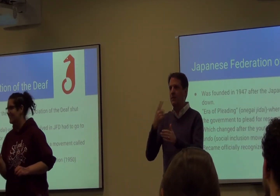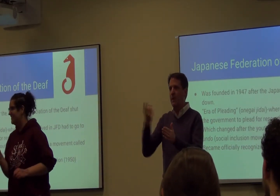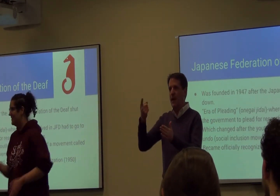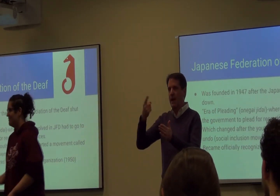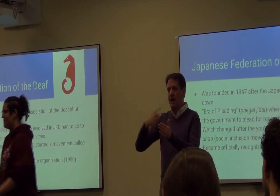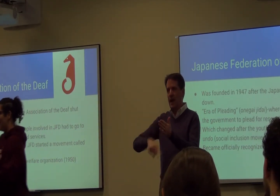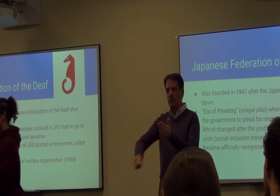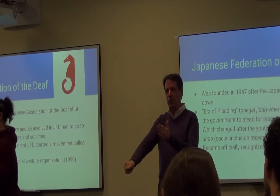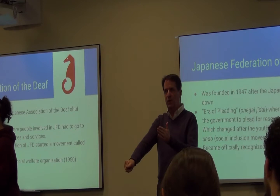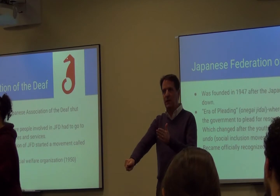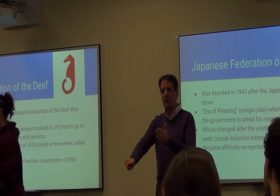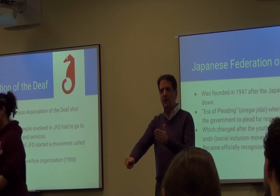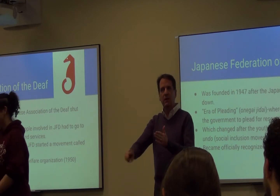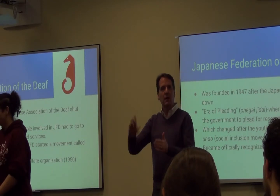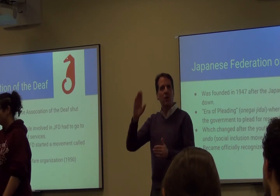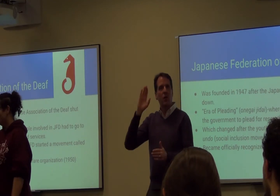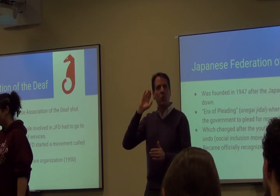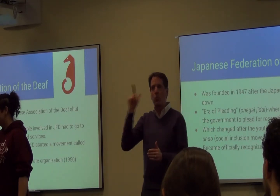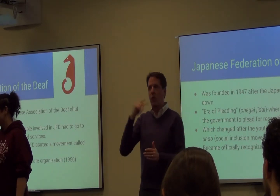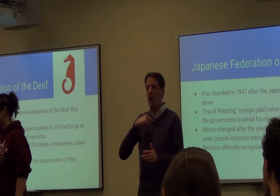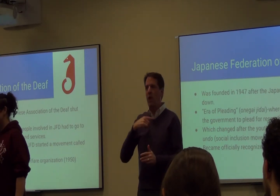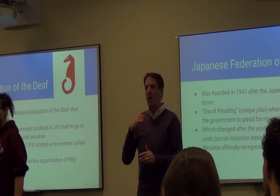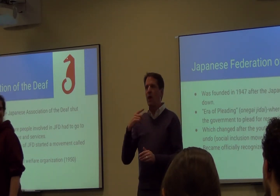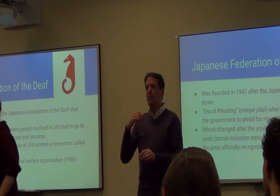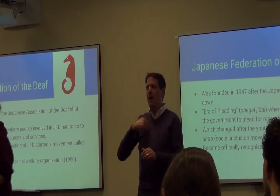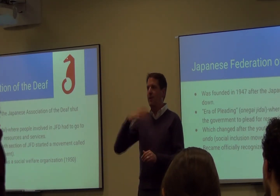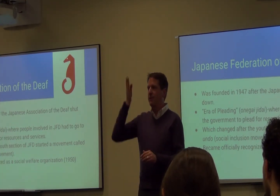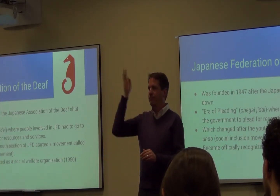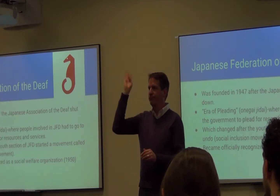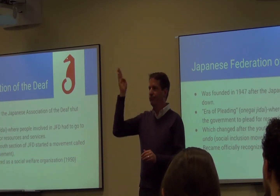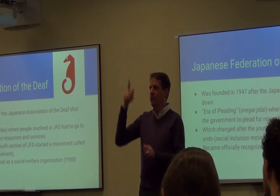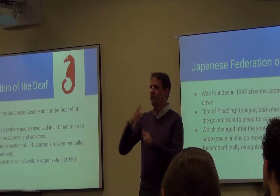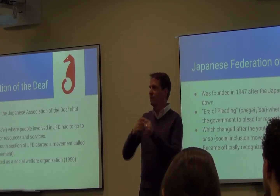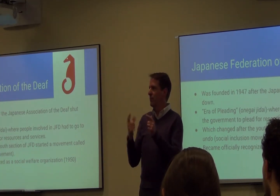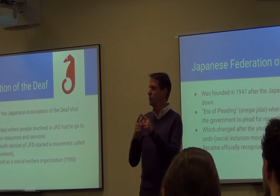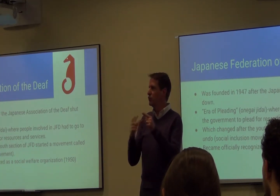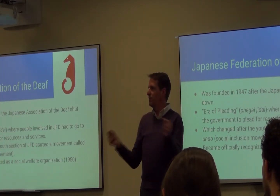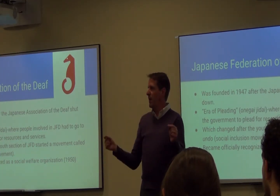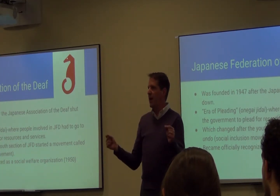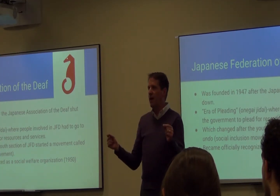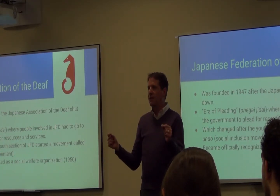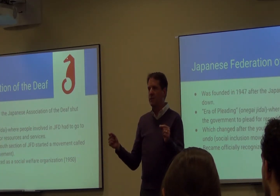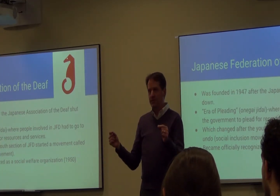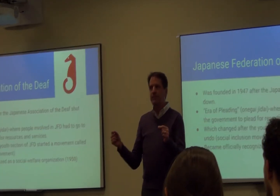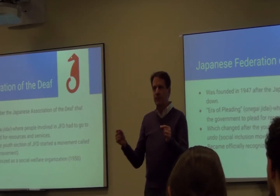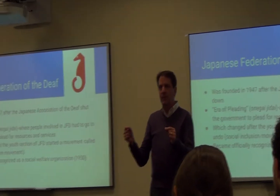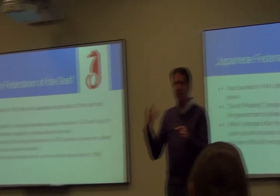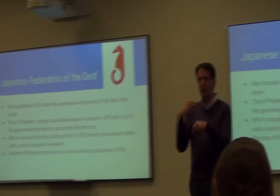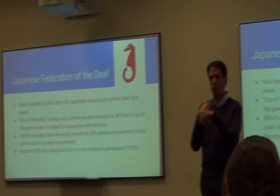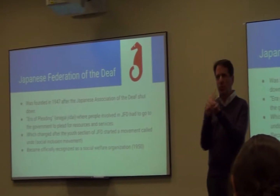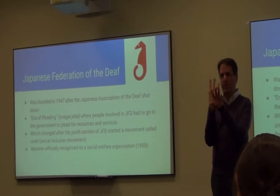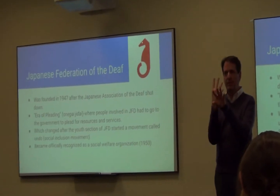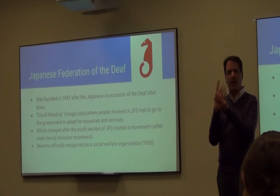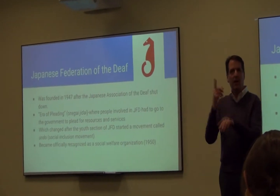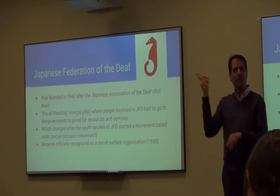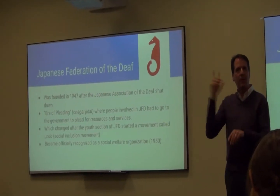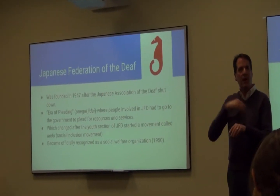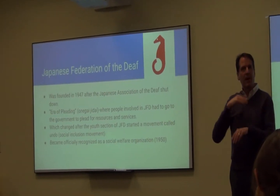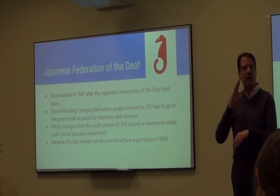So a couple things I just wanted to say. Next week, we're gonna have a presentation from someone from Japan via